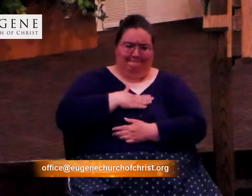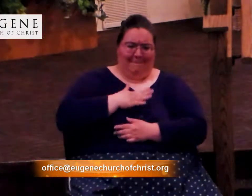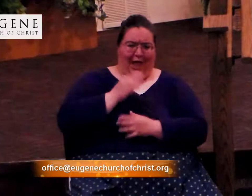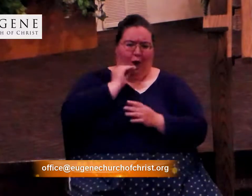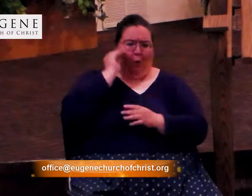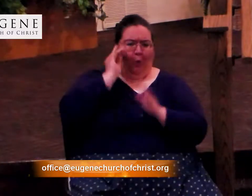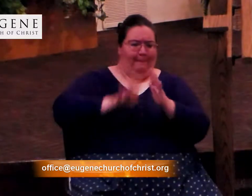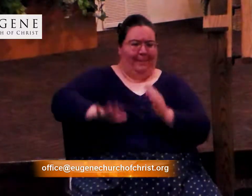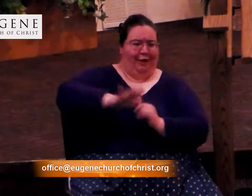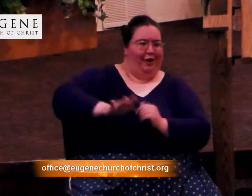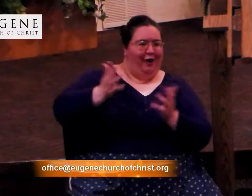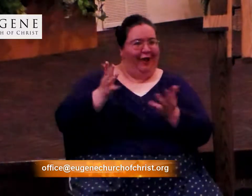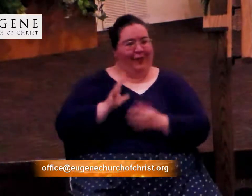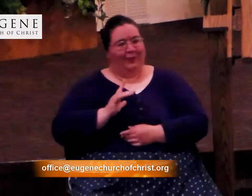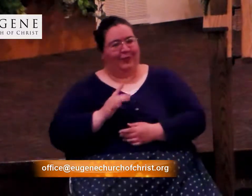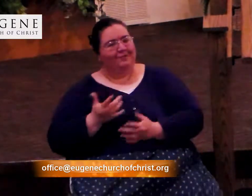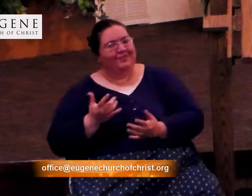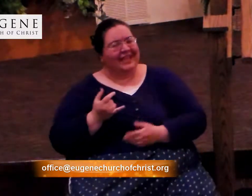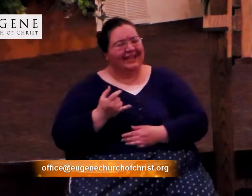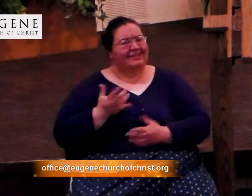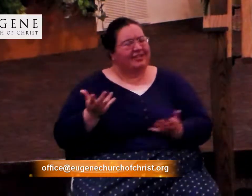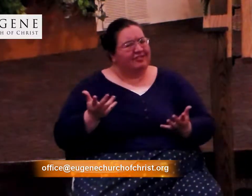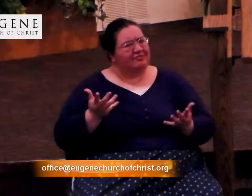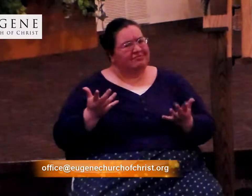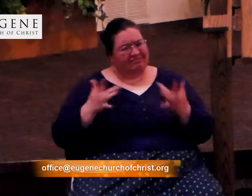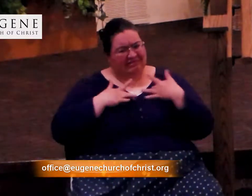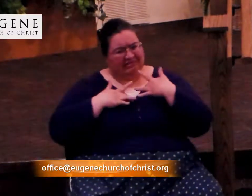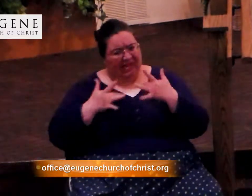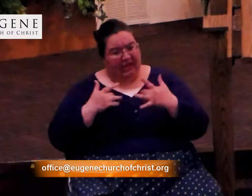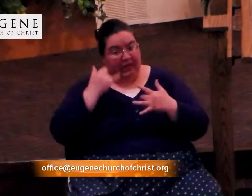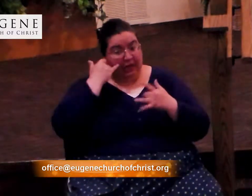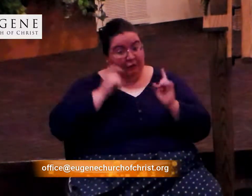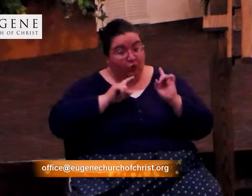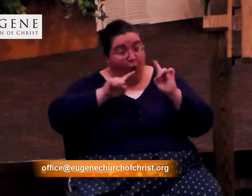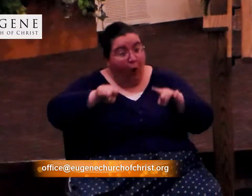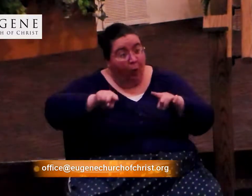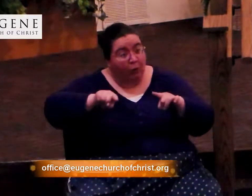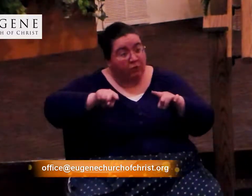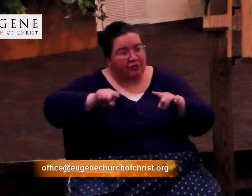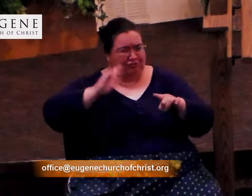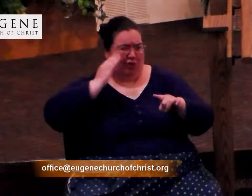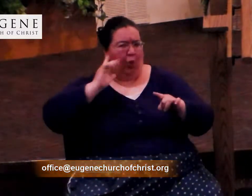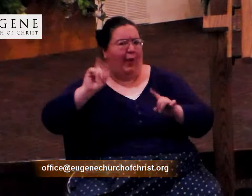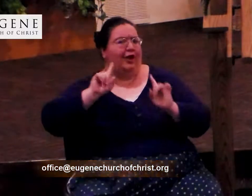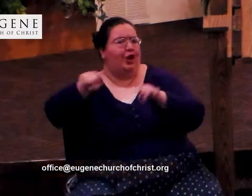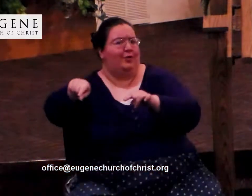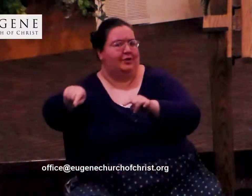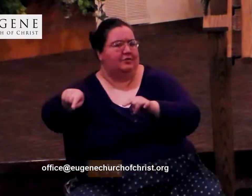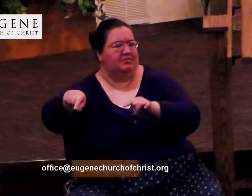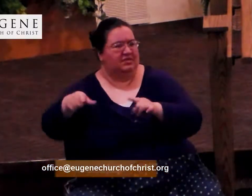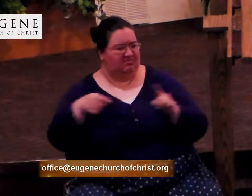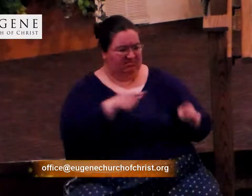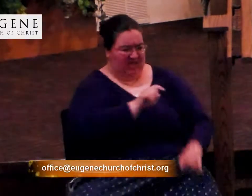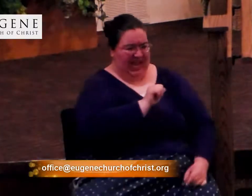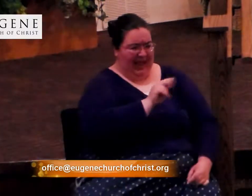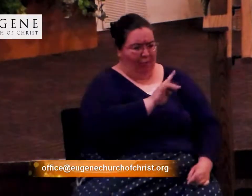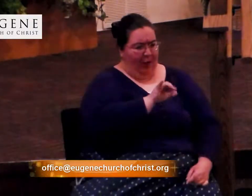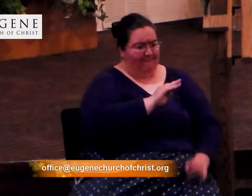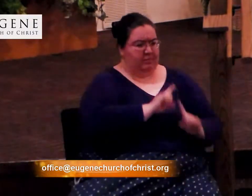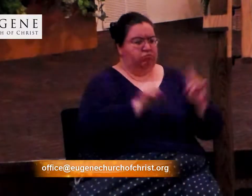the interesting thing for me with this story of Abram is, he is just told to go. And he's told that at some point, God